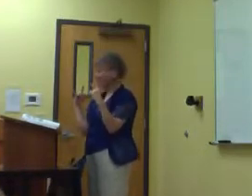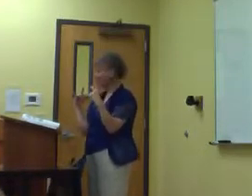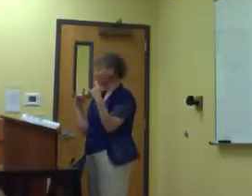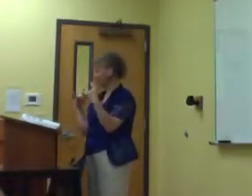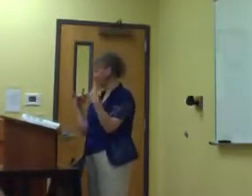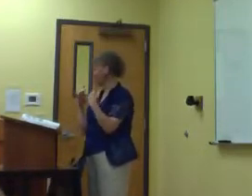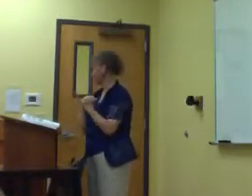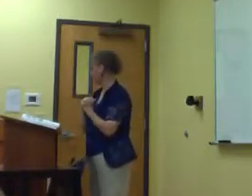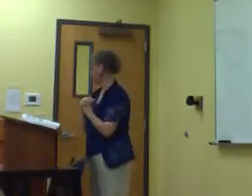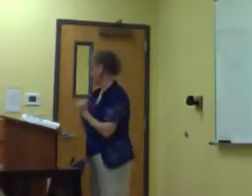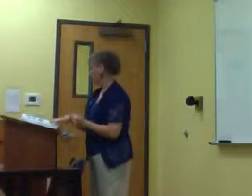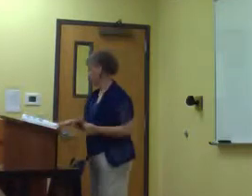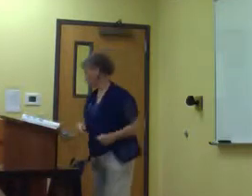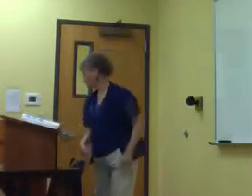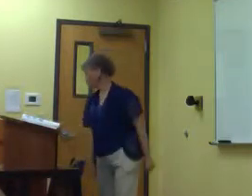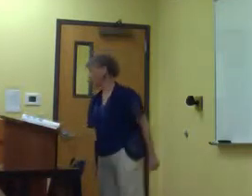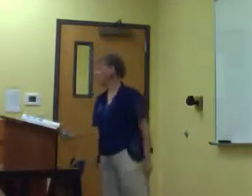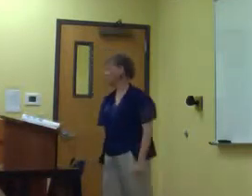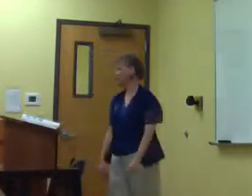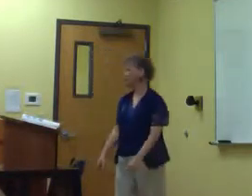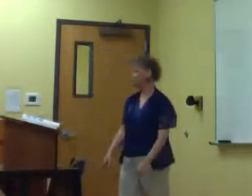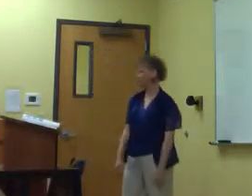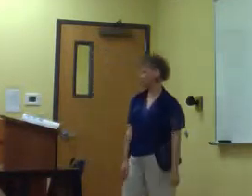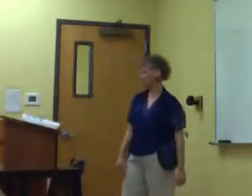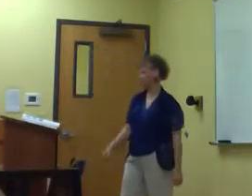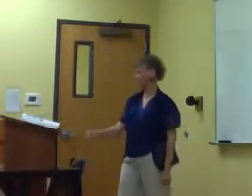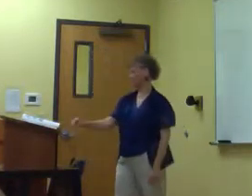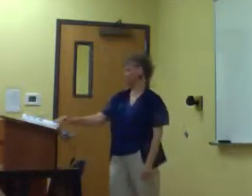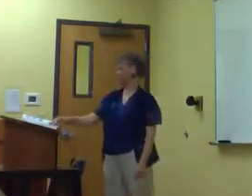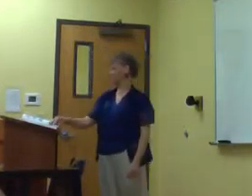Tent. Camping. All right. Page 100.